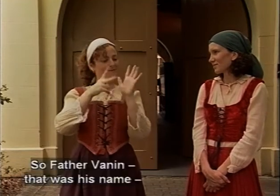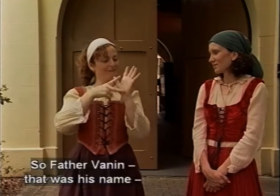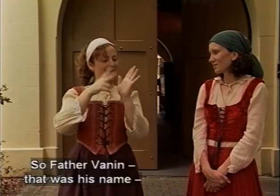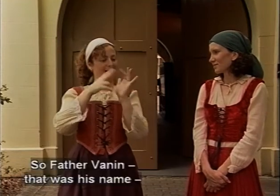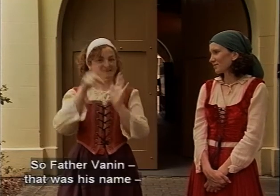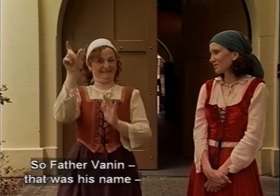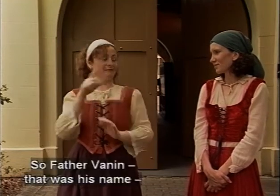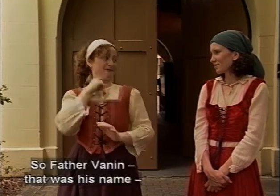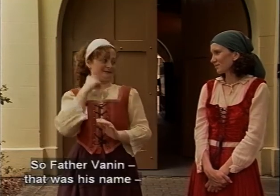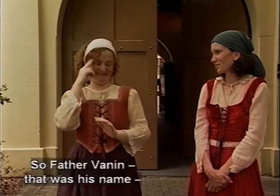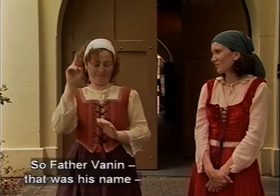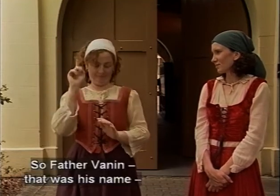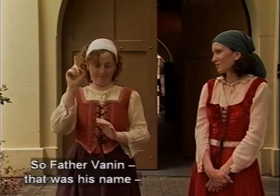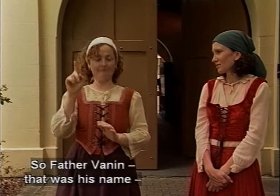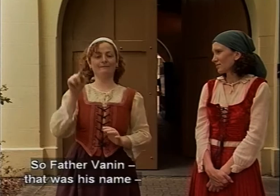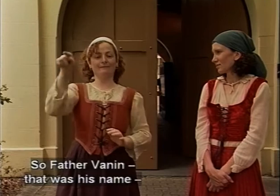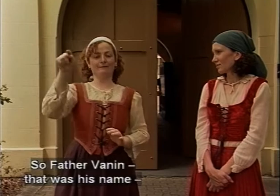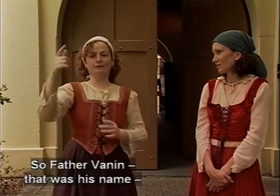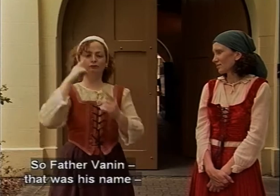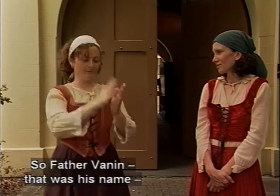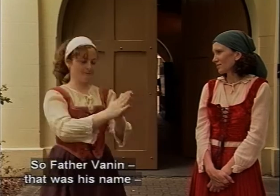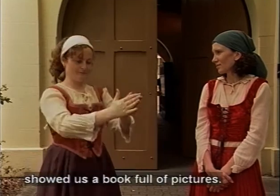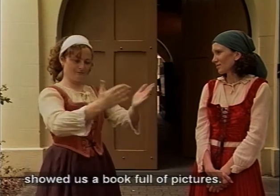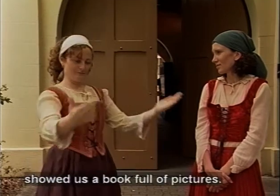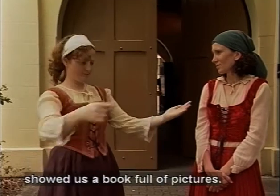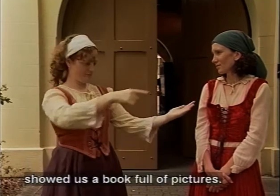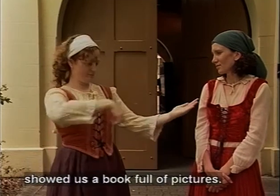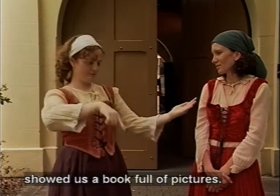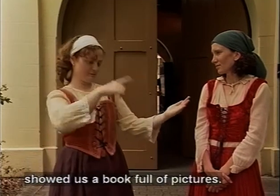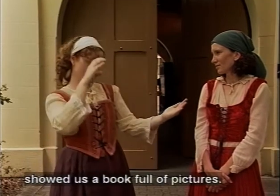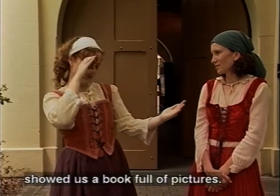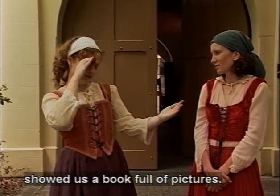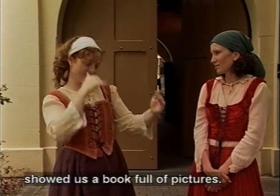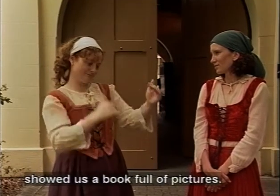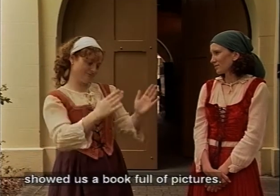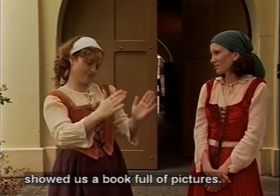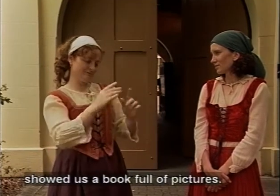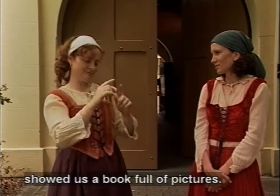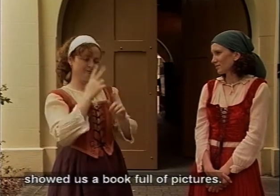So Father Vanin, that was the priest's name, showed us a book full of pictures.